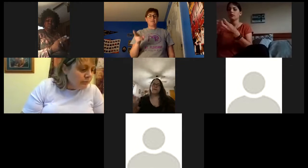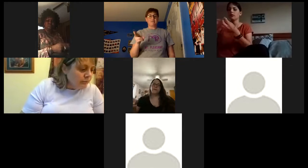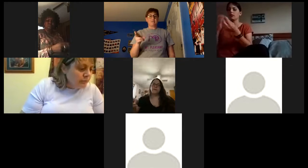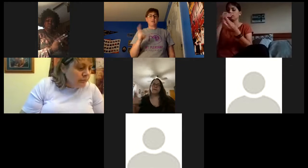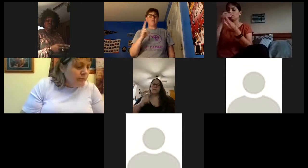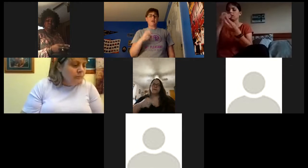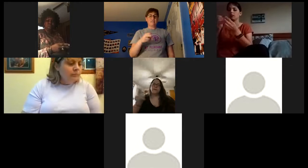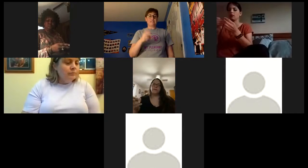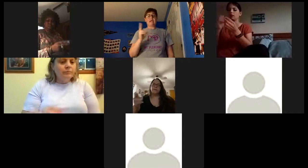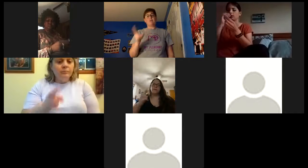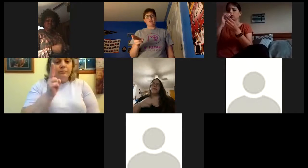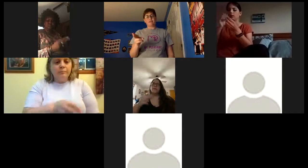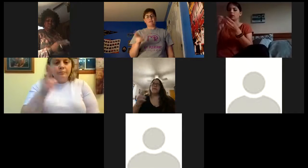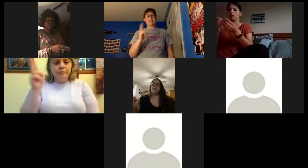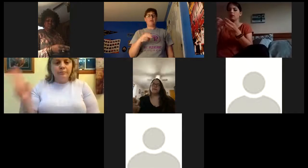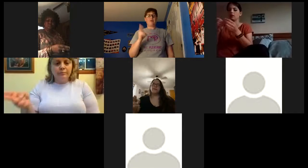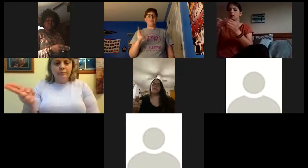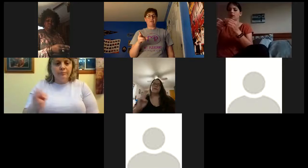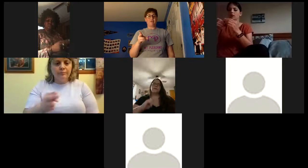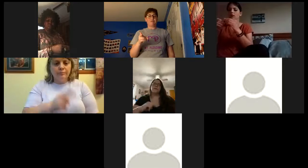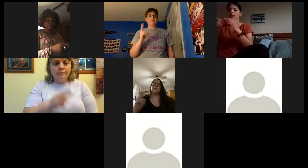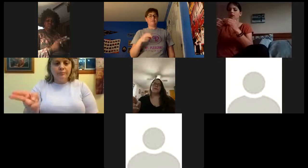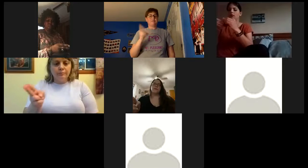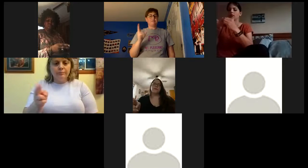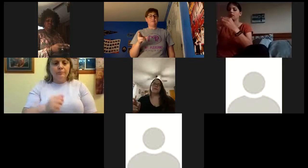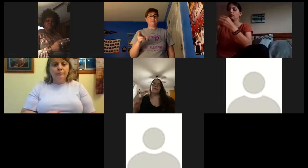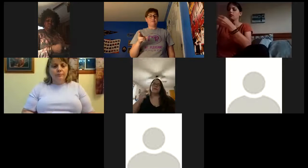times. One on this side, one on that side. Hard of hearing.